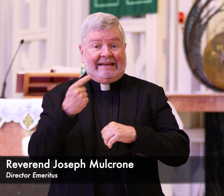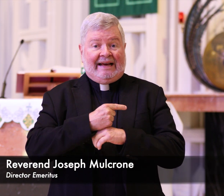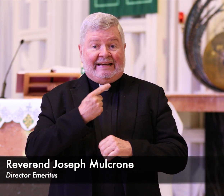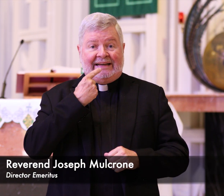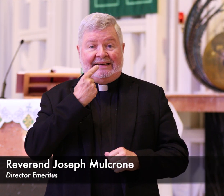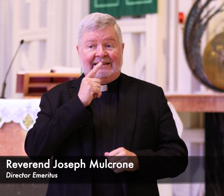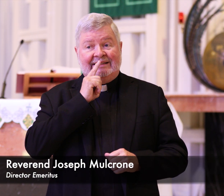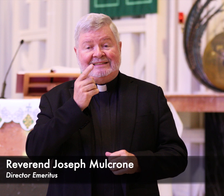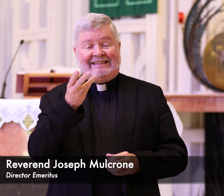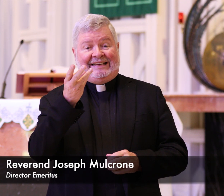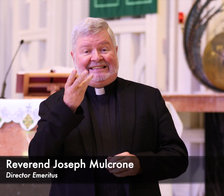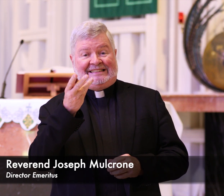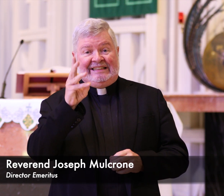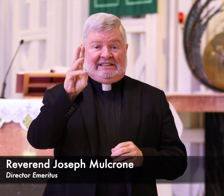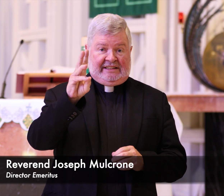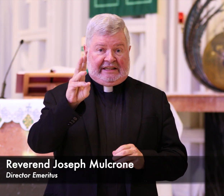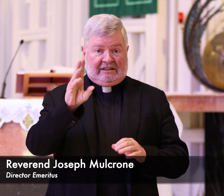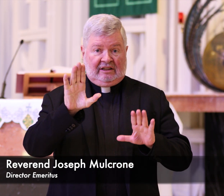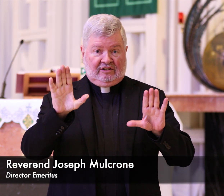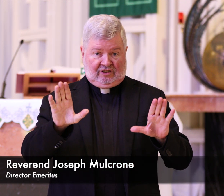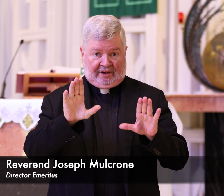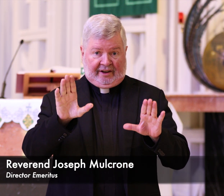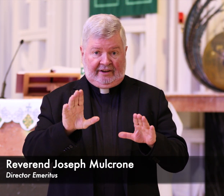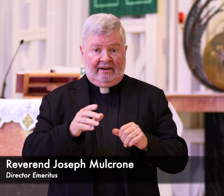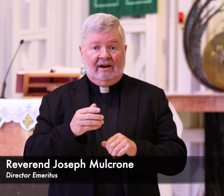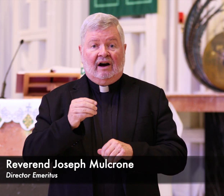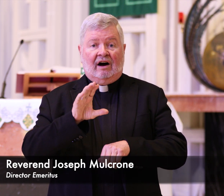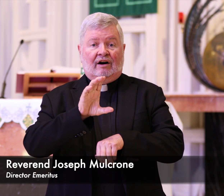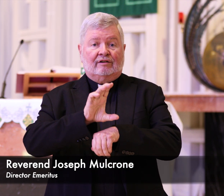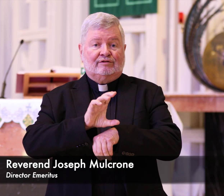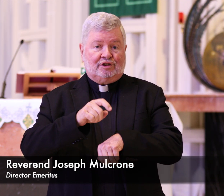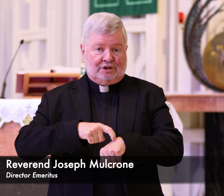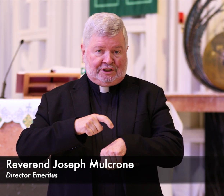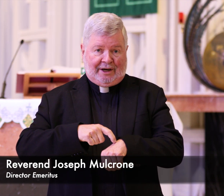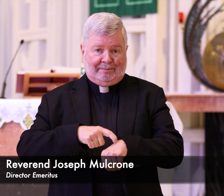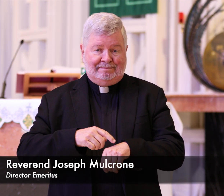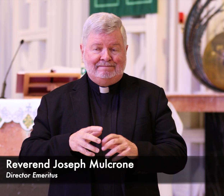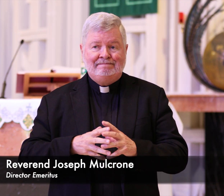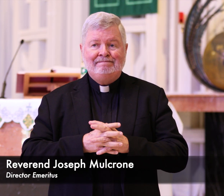Today is the 16th Sunday of church time.